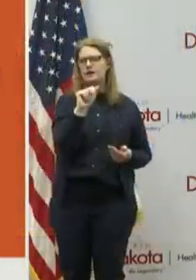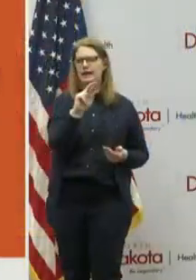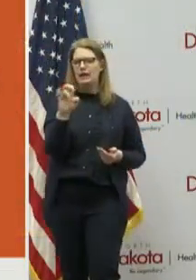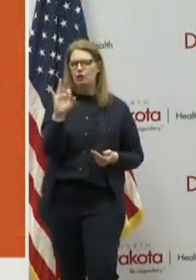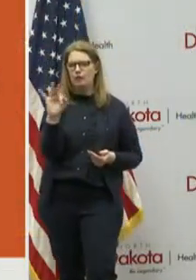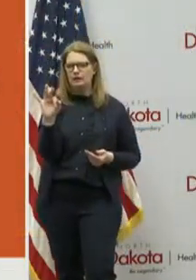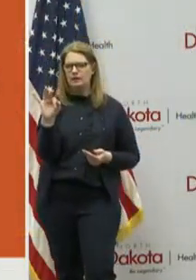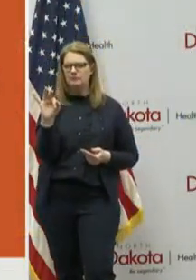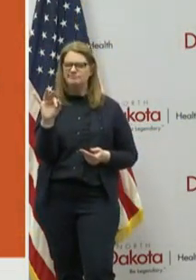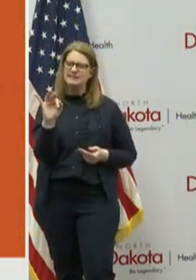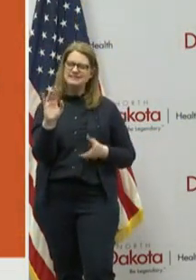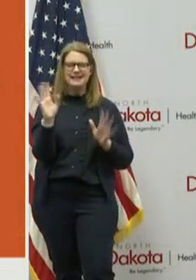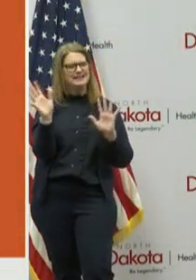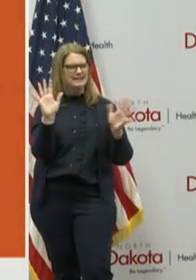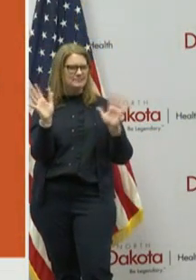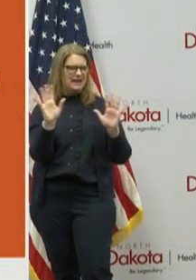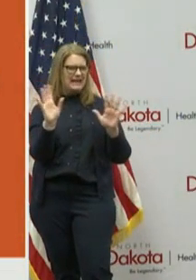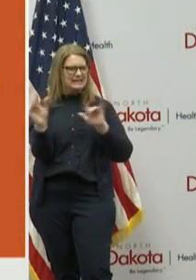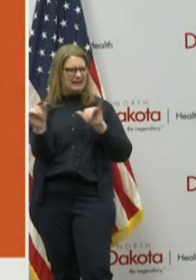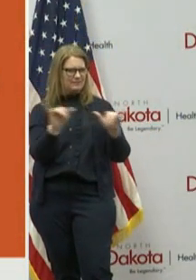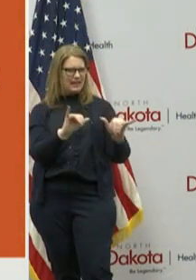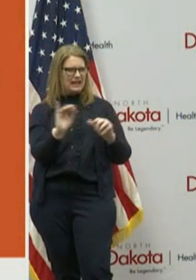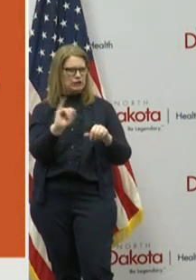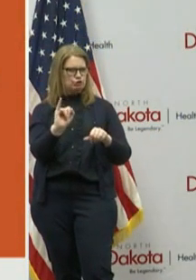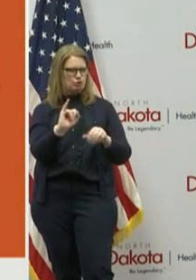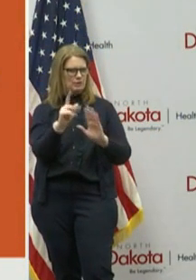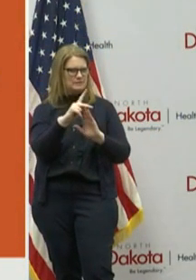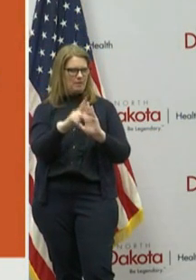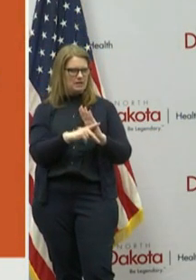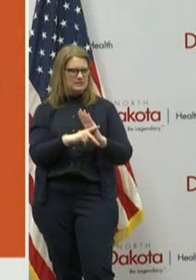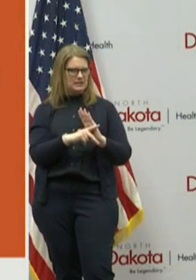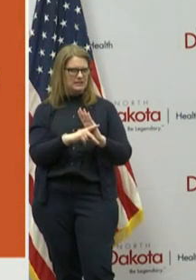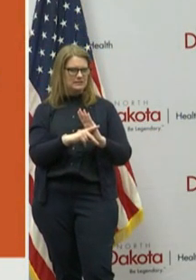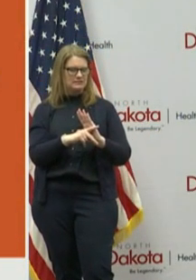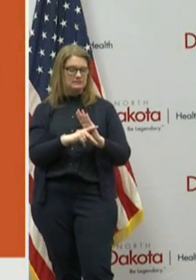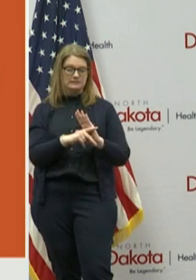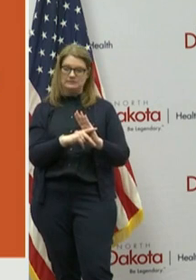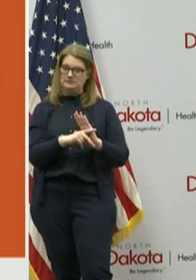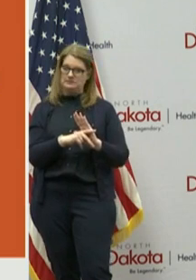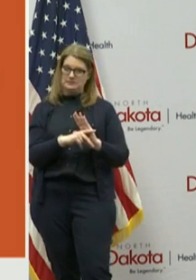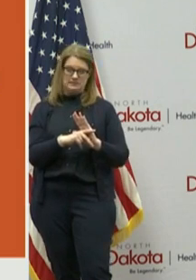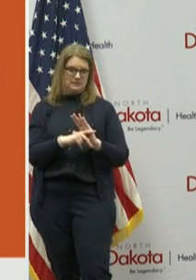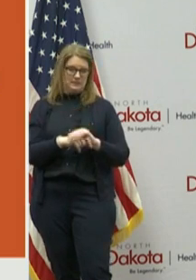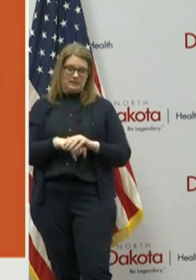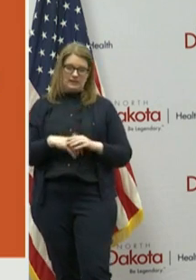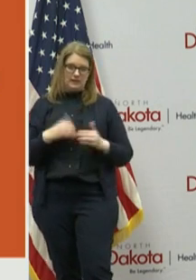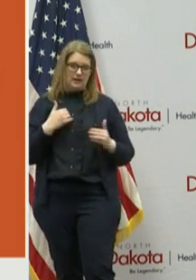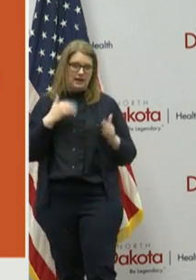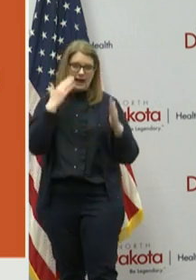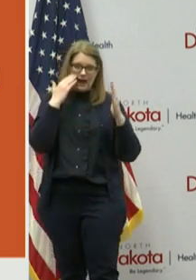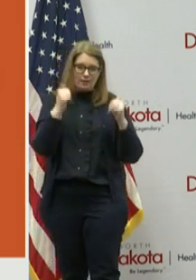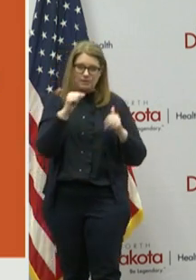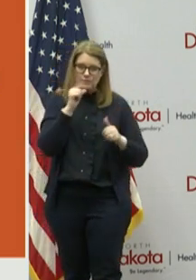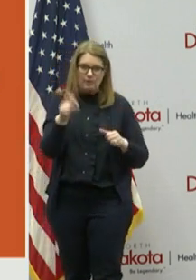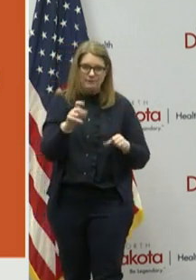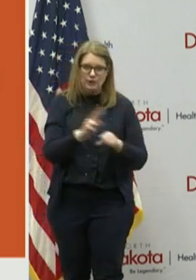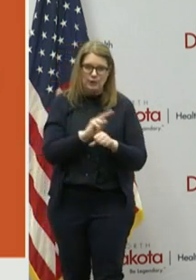insurance policy. I hope none of us have to use the data in Care19.